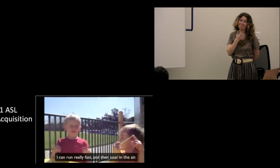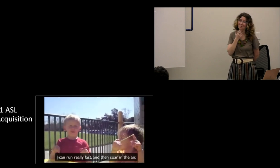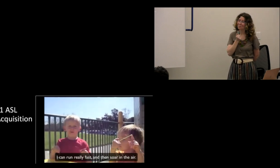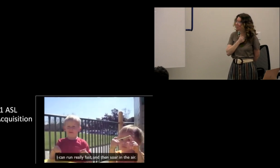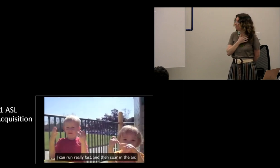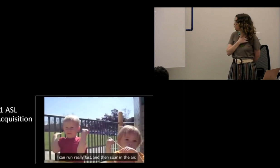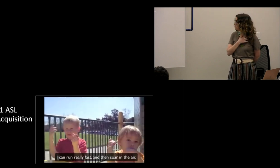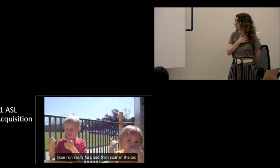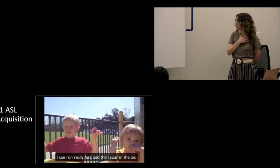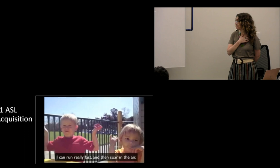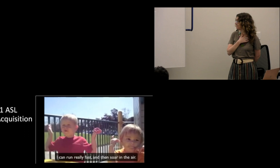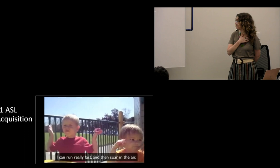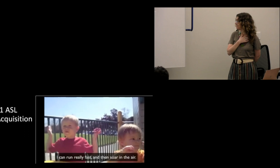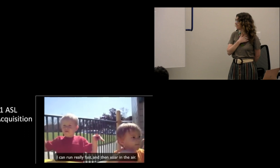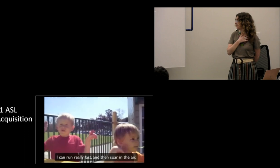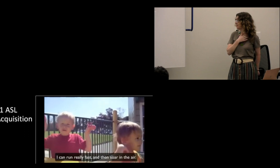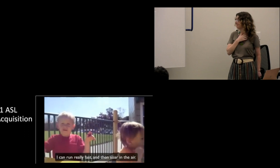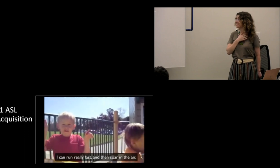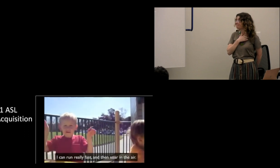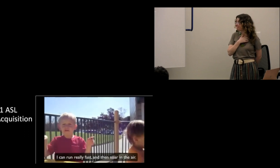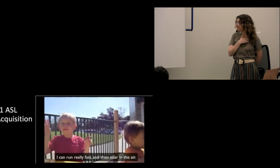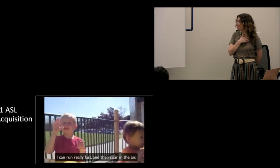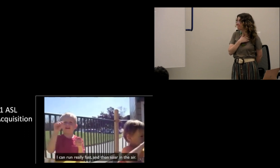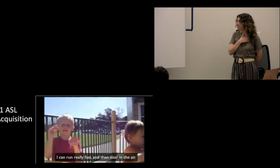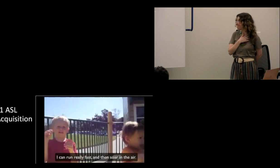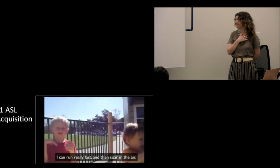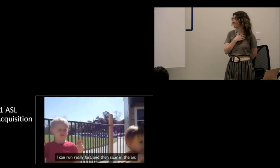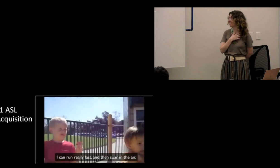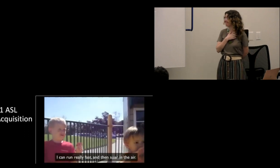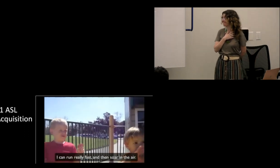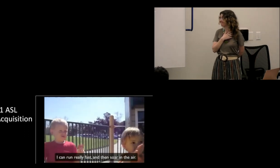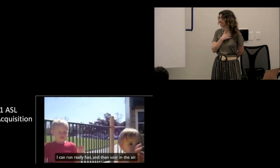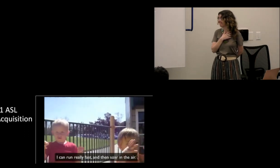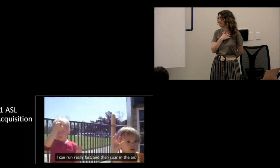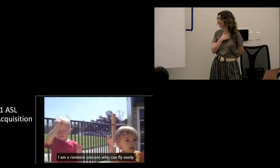fast. And then I soar in the air.